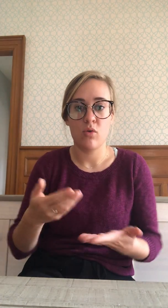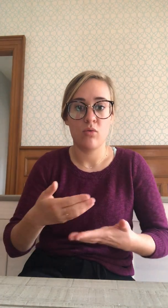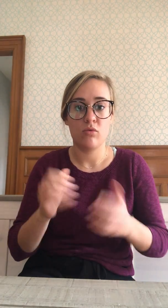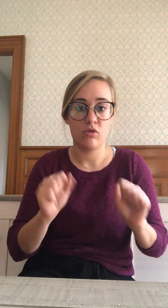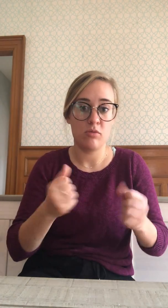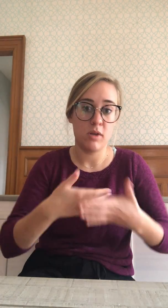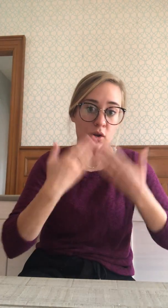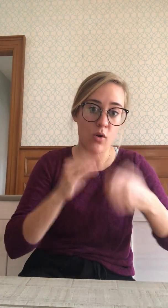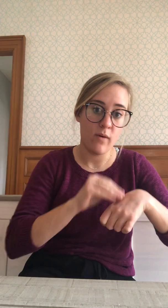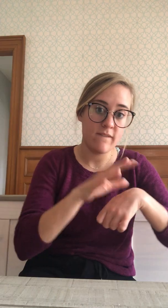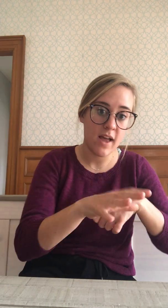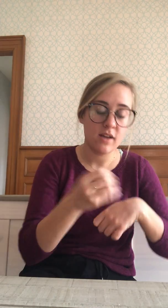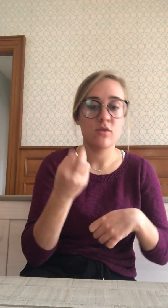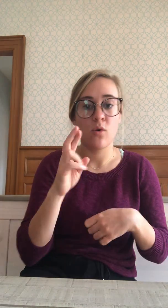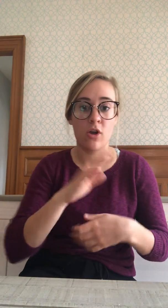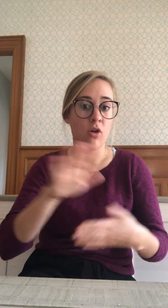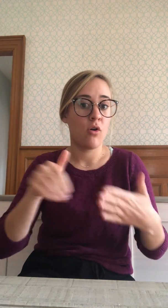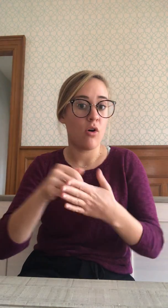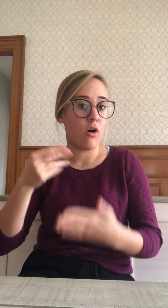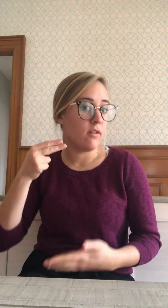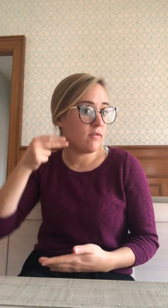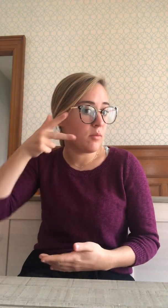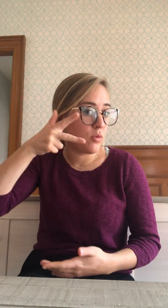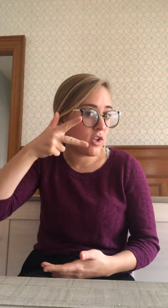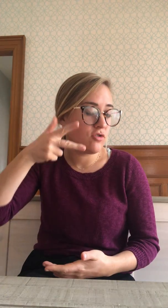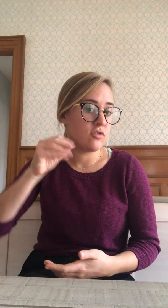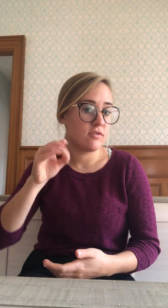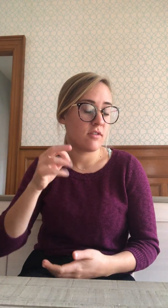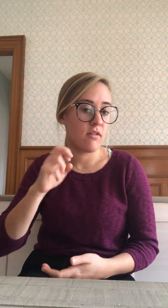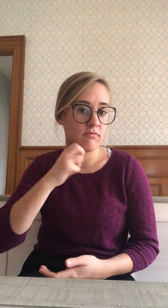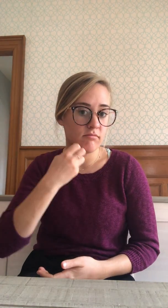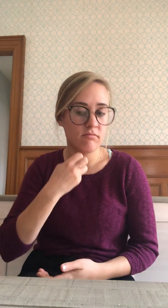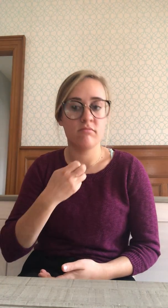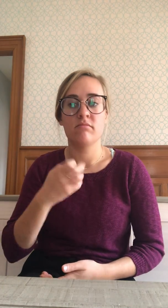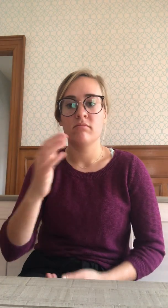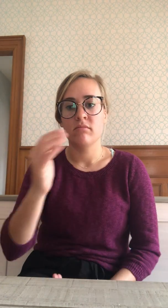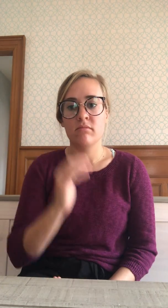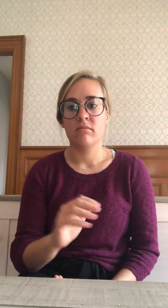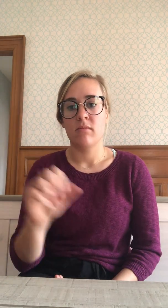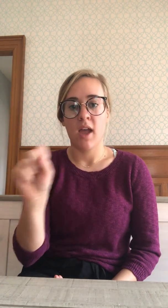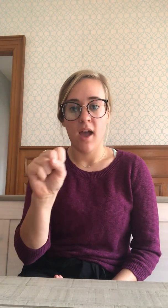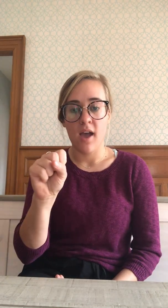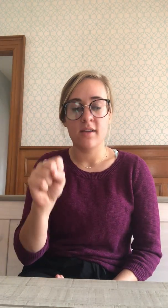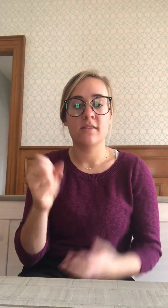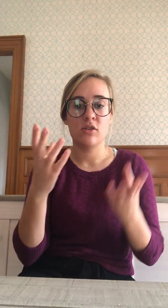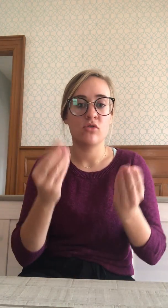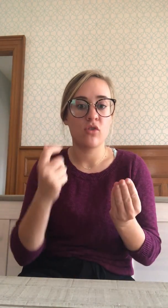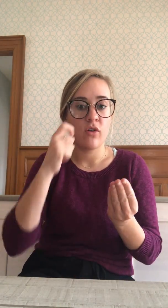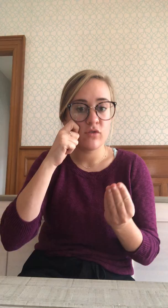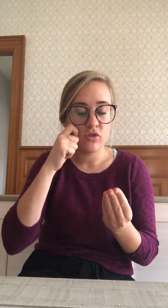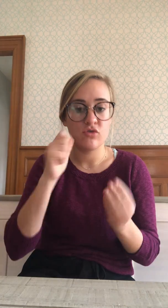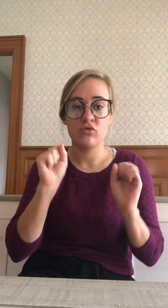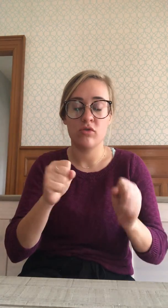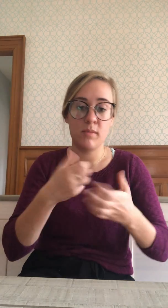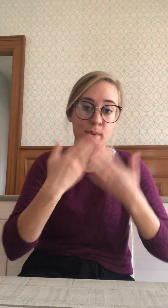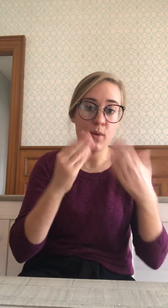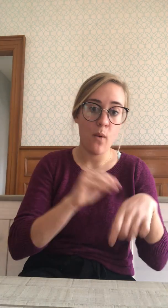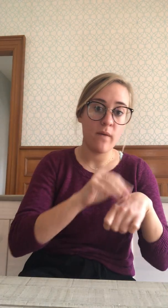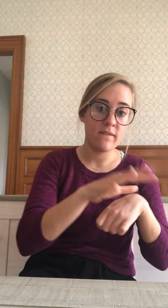S is for soft tissue, which ranges from no effects to severe soft tissue and muscle